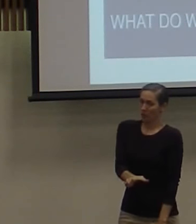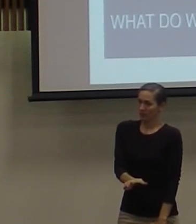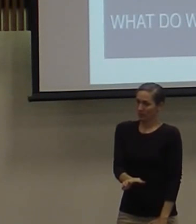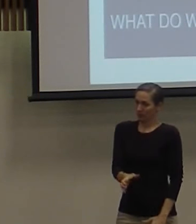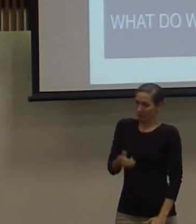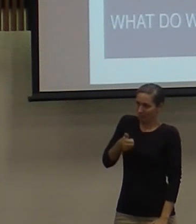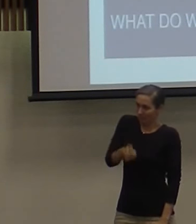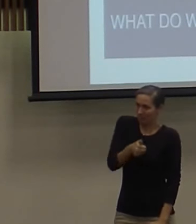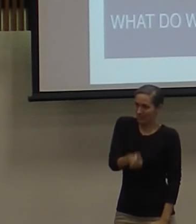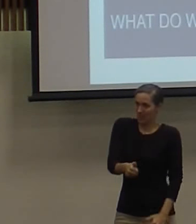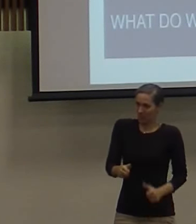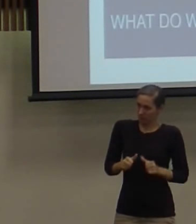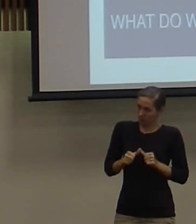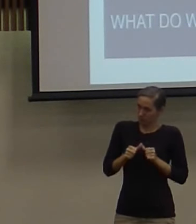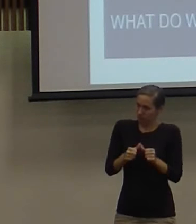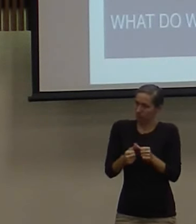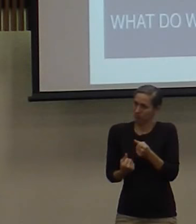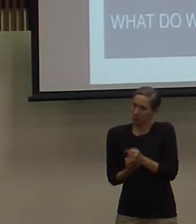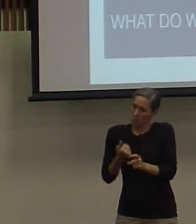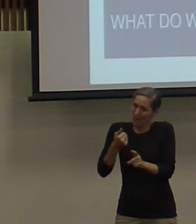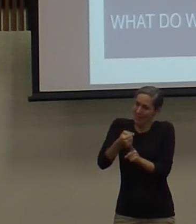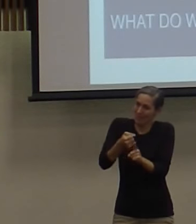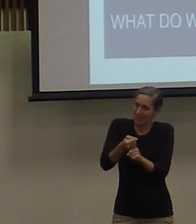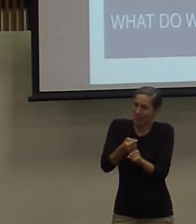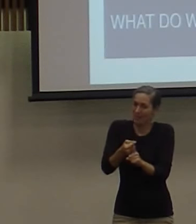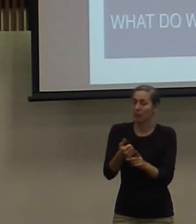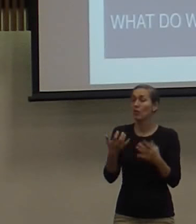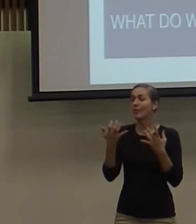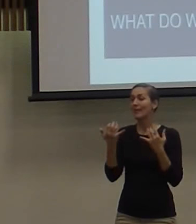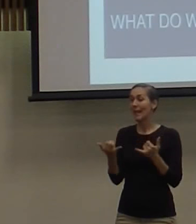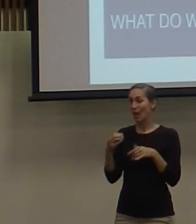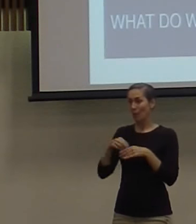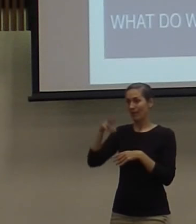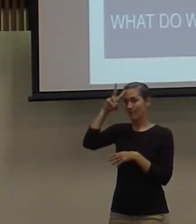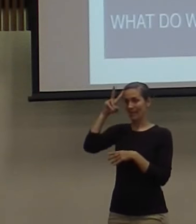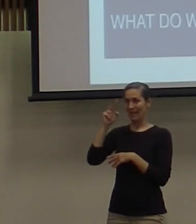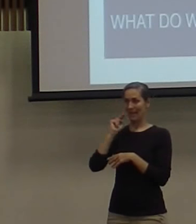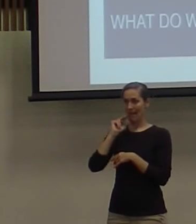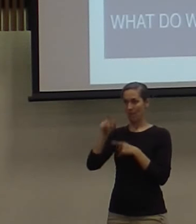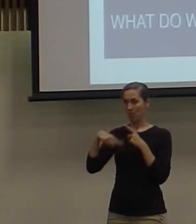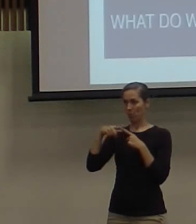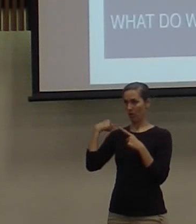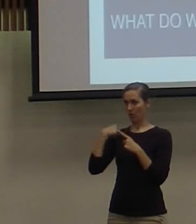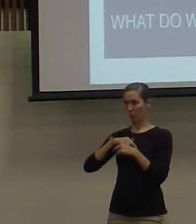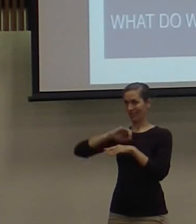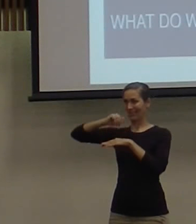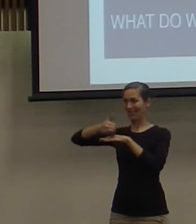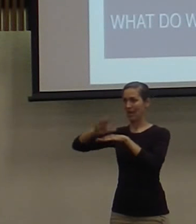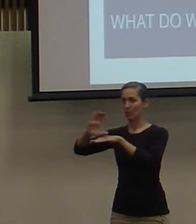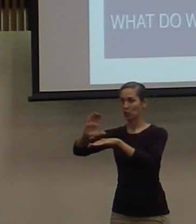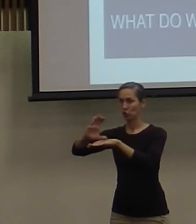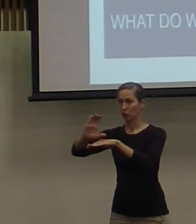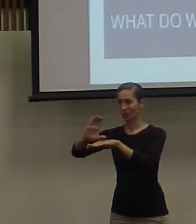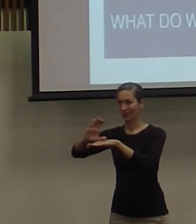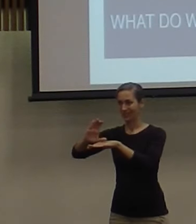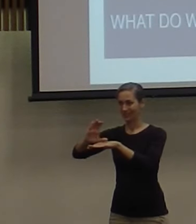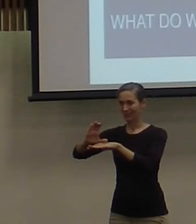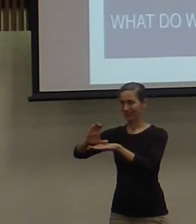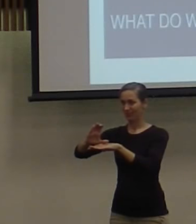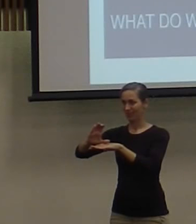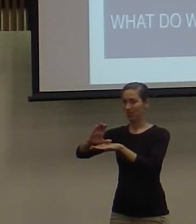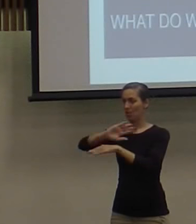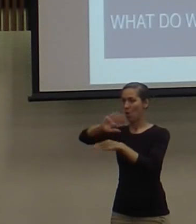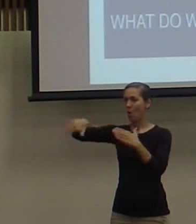Vietnam right now. That wherever we go and we establish churches, in the first beginning of the church, they have to be